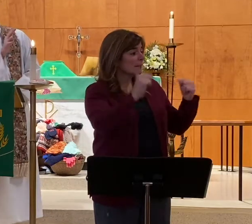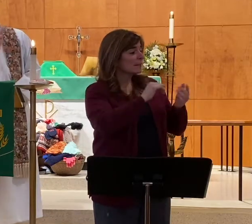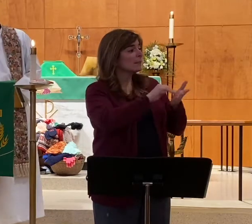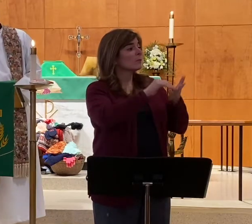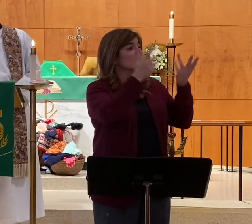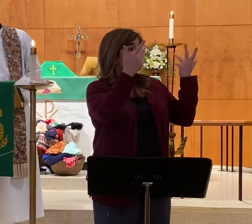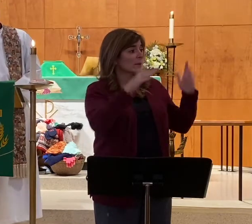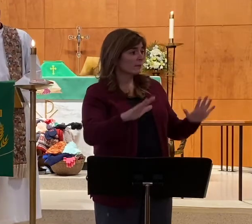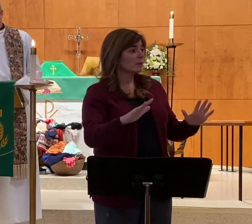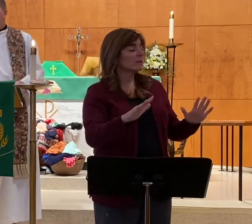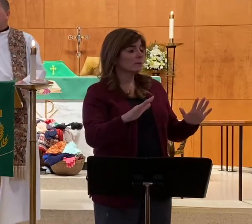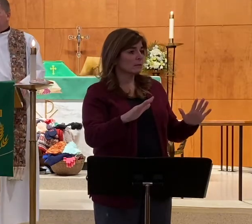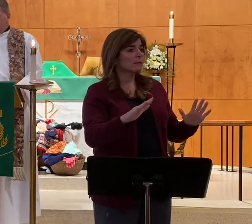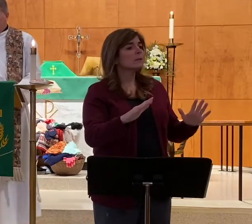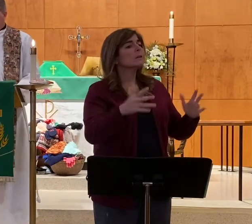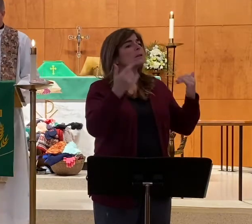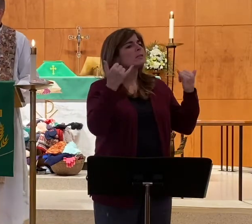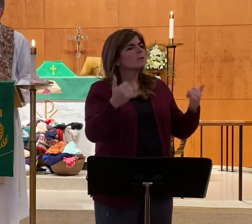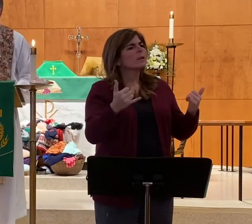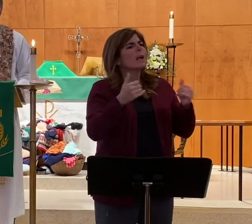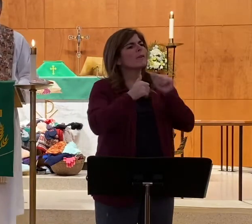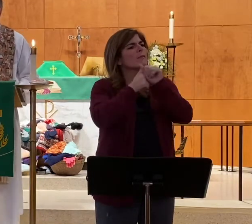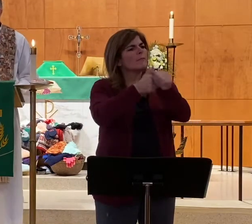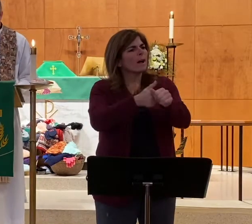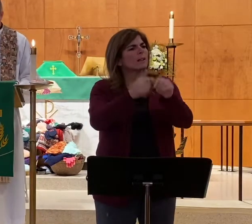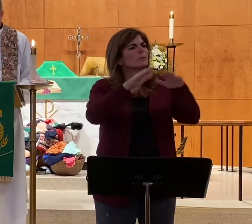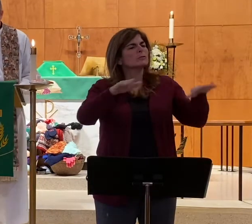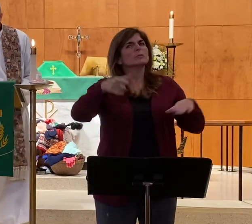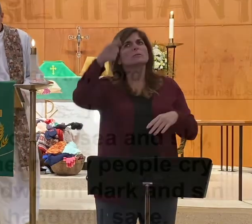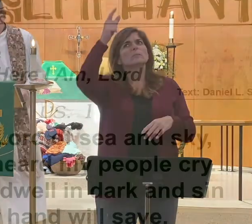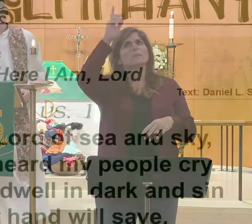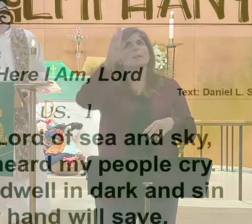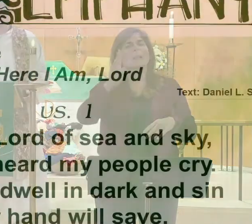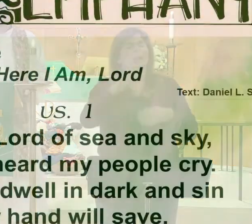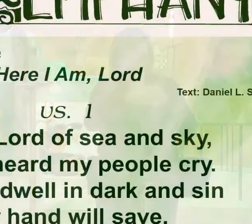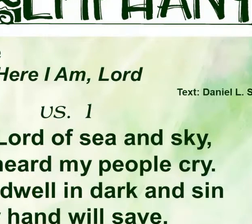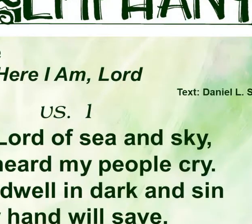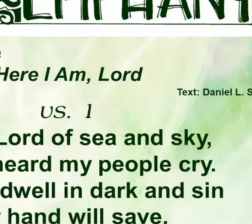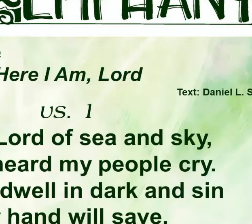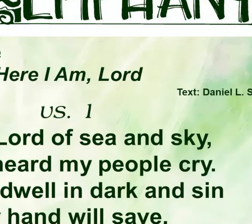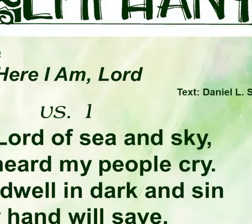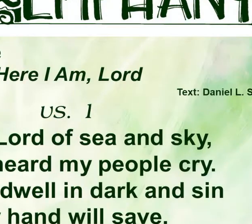forgiven. Walk then as children of the light. Amen.